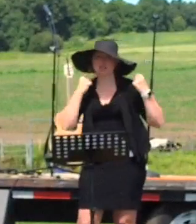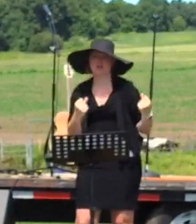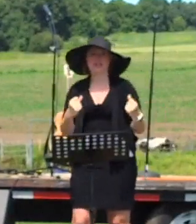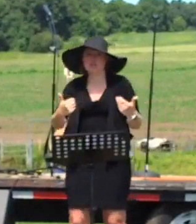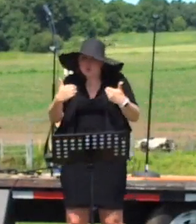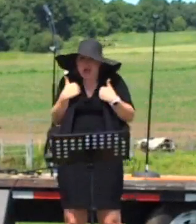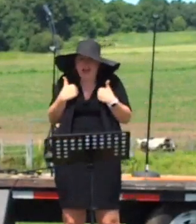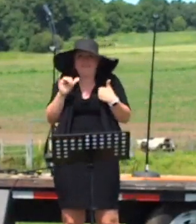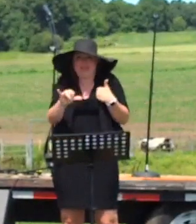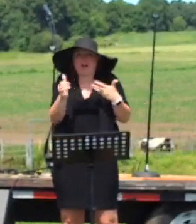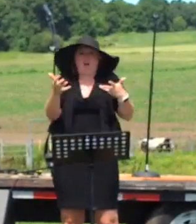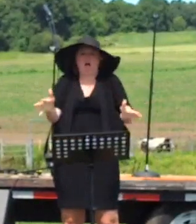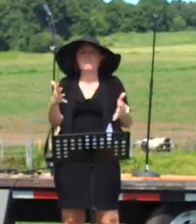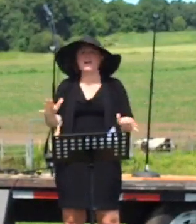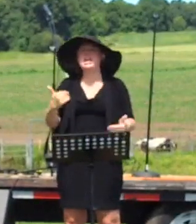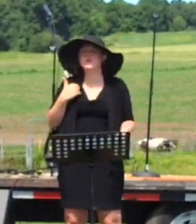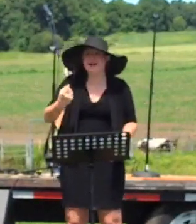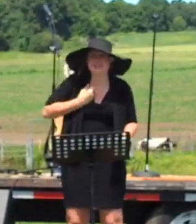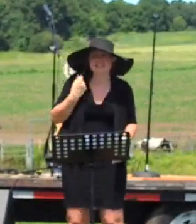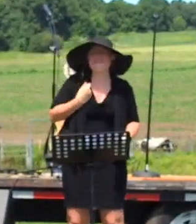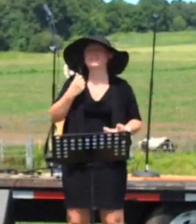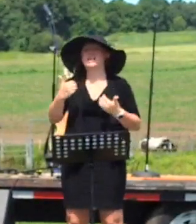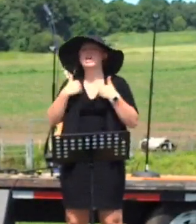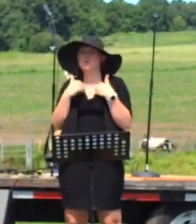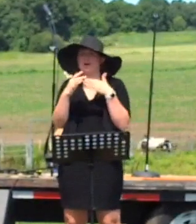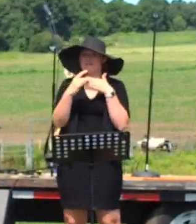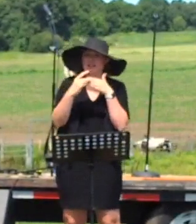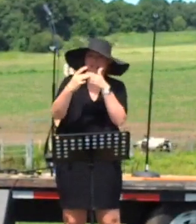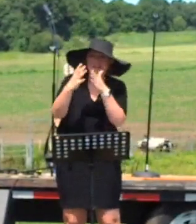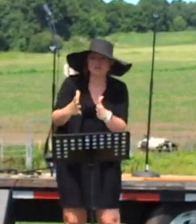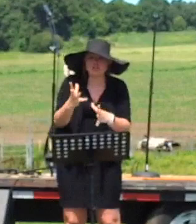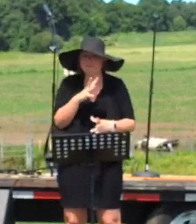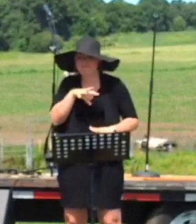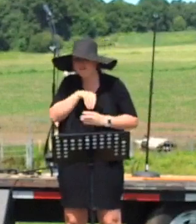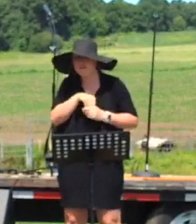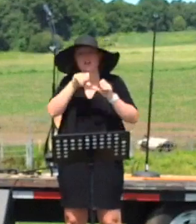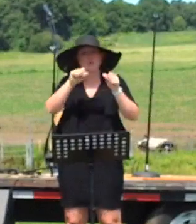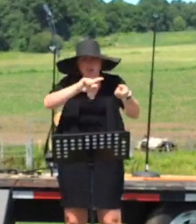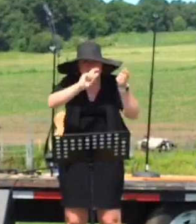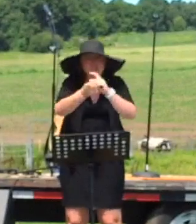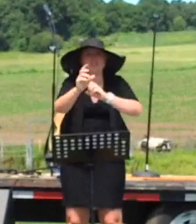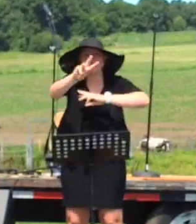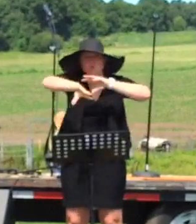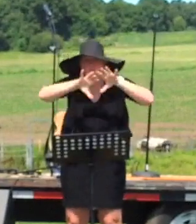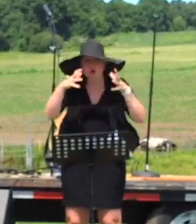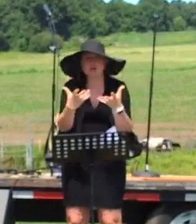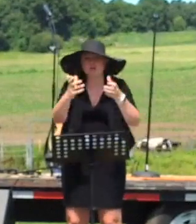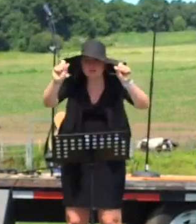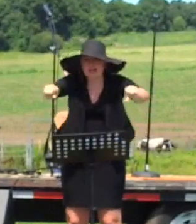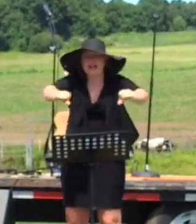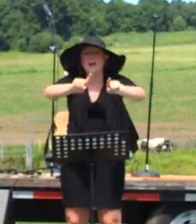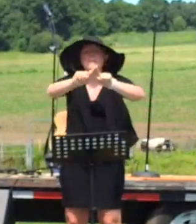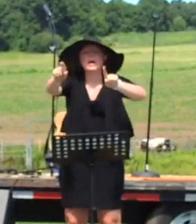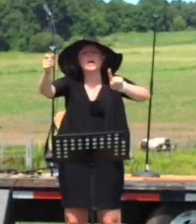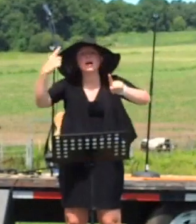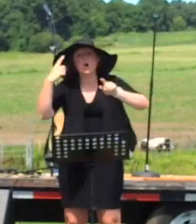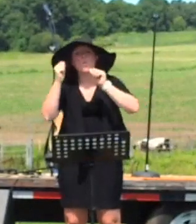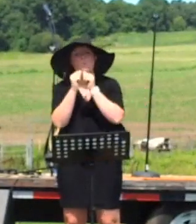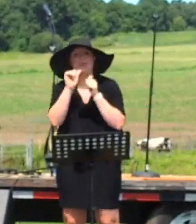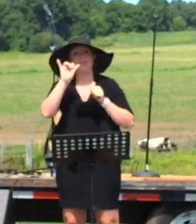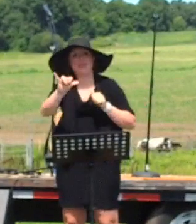strength. You have the ability to lead. You have the ability to make a huge difference in this world. But with that